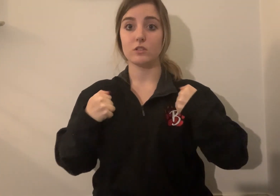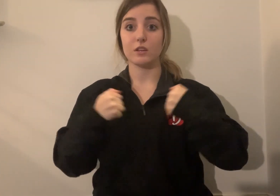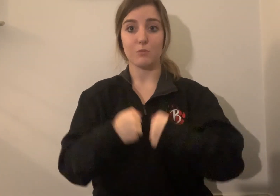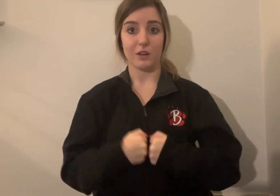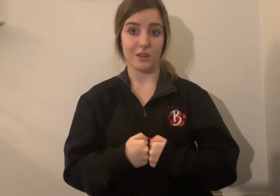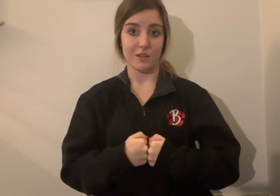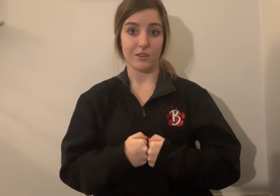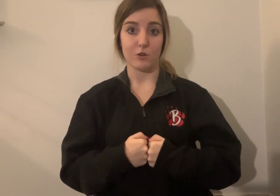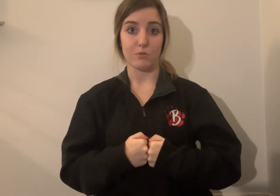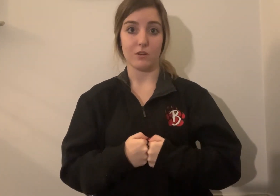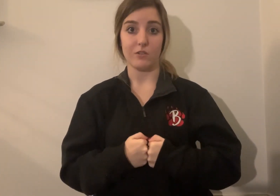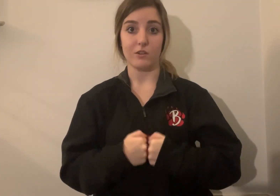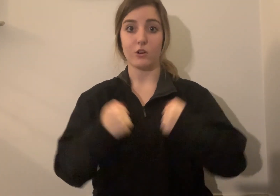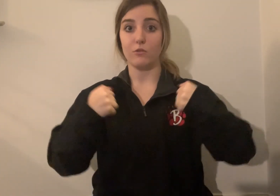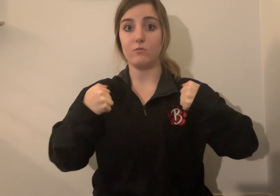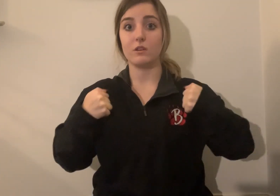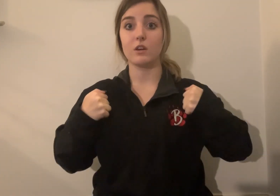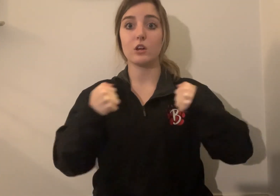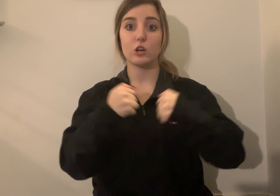bring it in like you're putting on a coat. Coat.